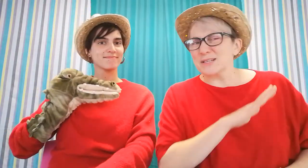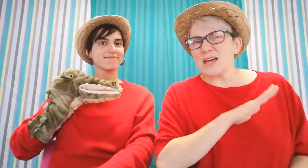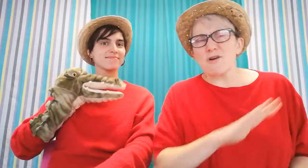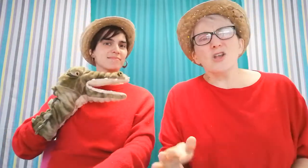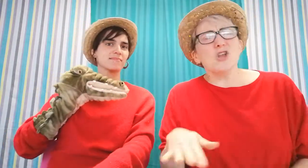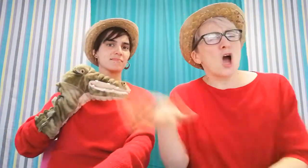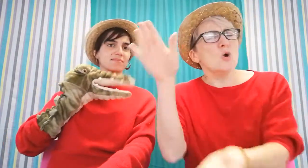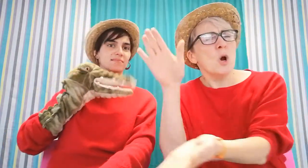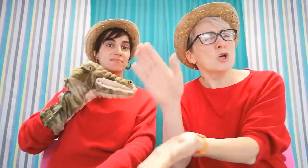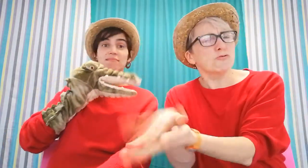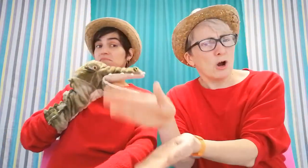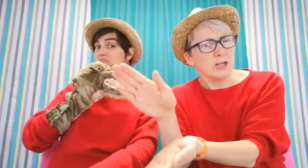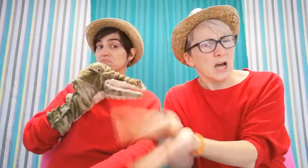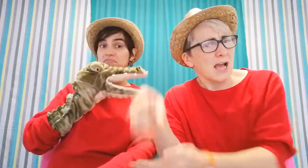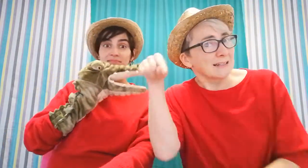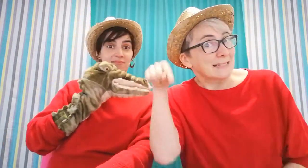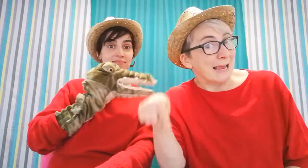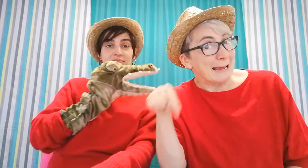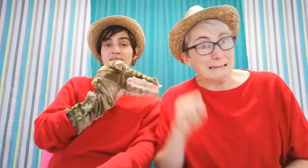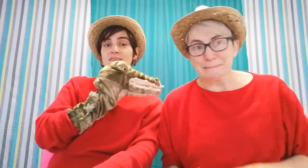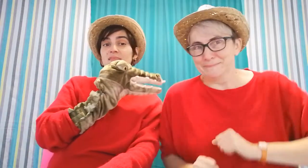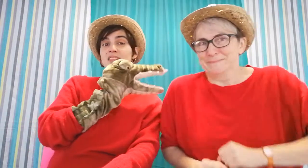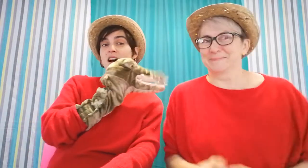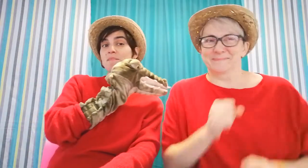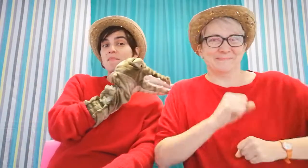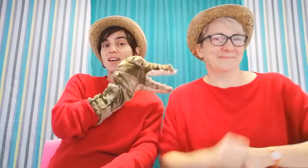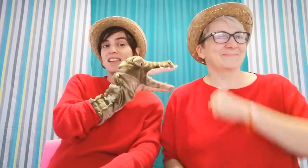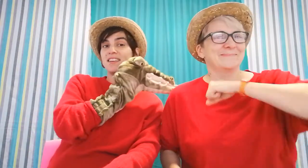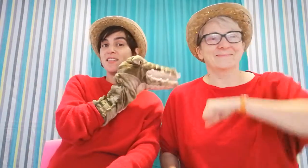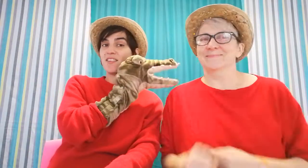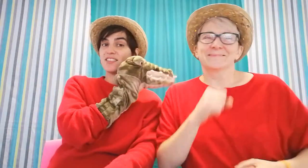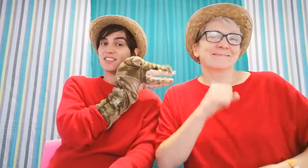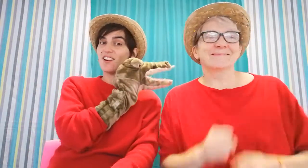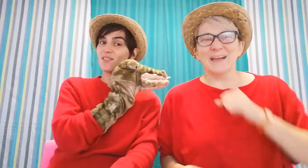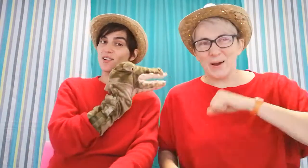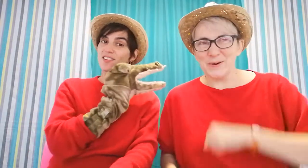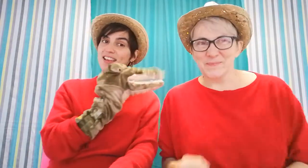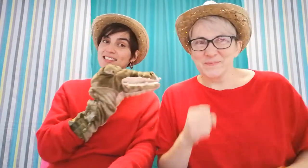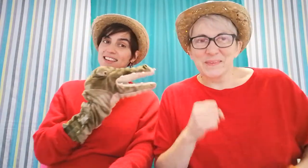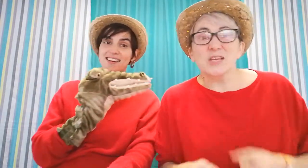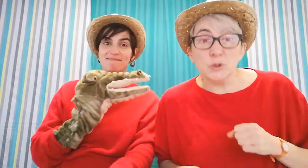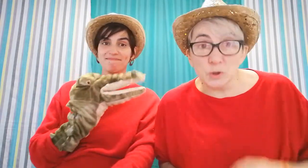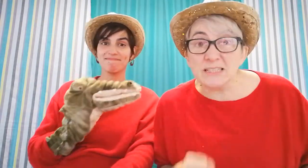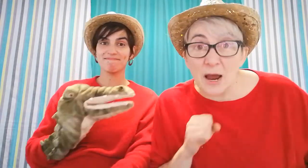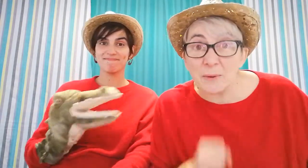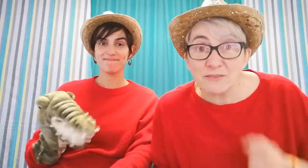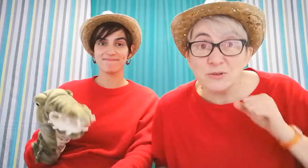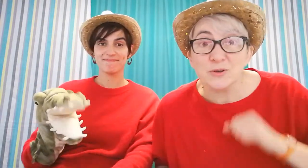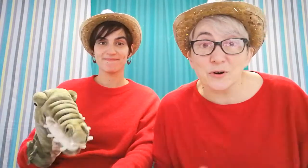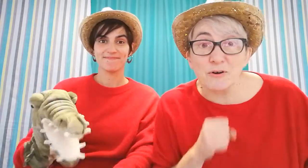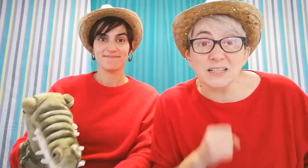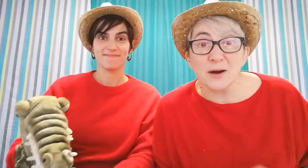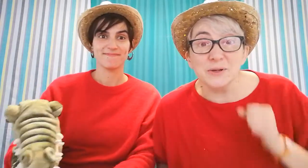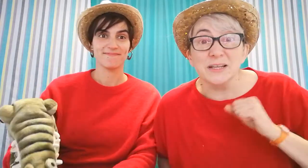because there are no crocodiles here. No, Molly, no. There's no crocodiles here. You would tell me if you saw a crocodile, wouldn't